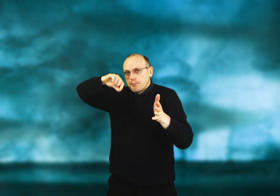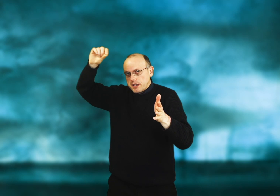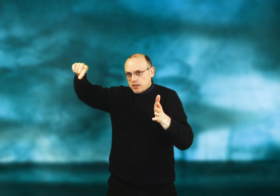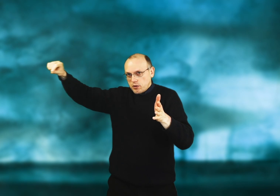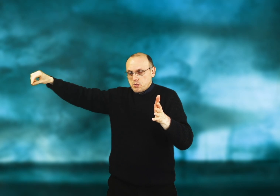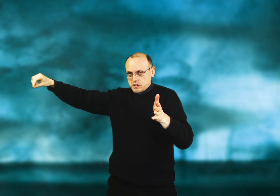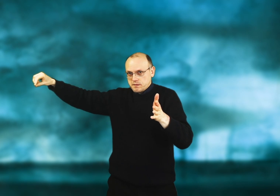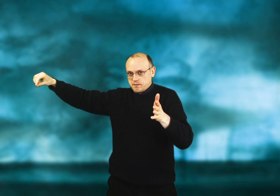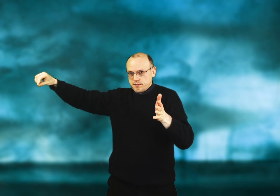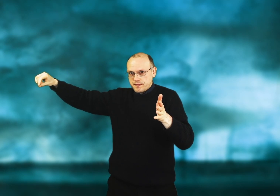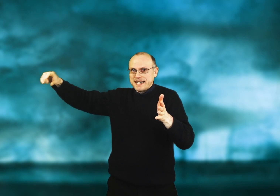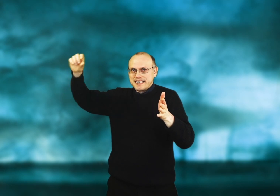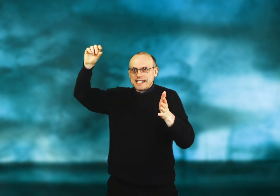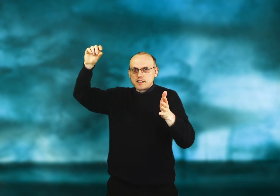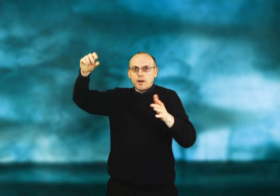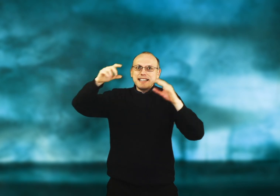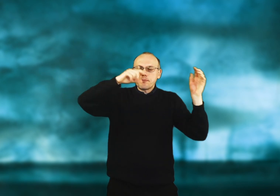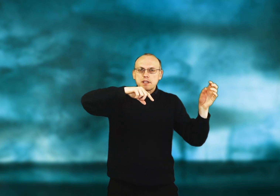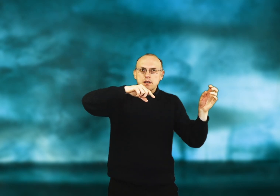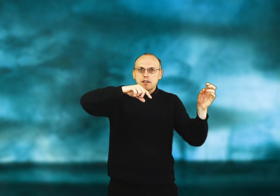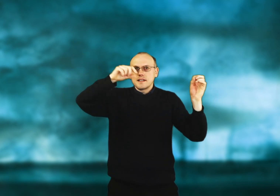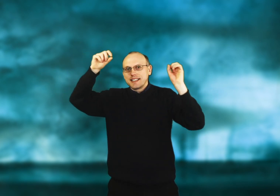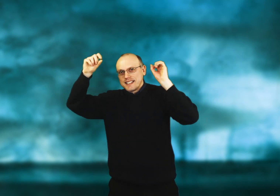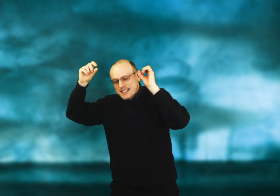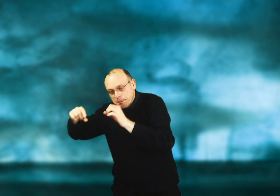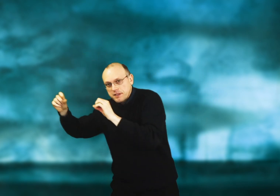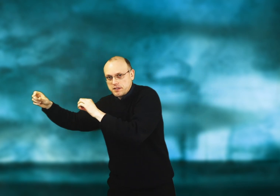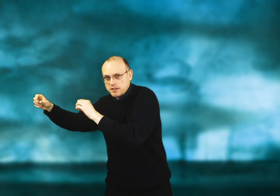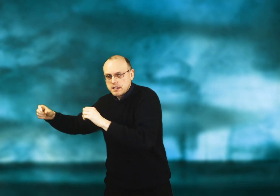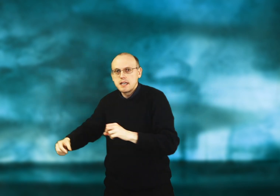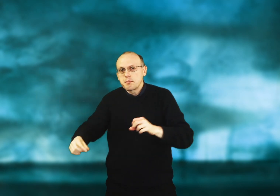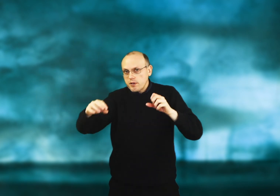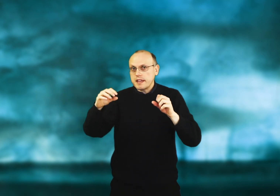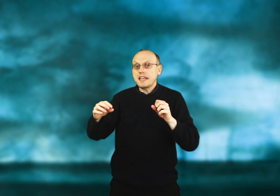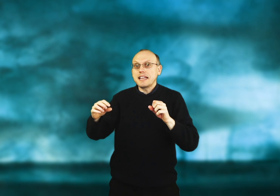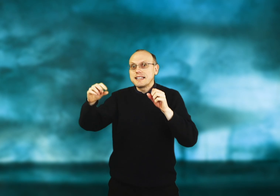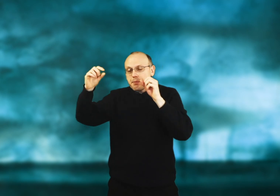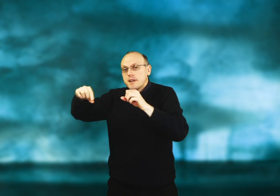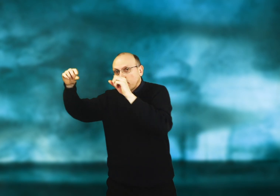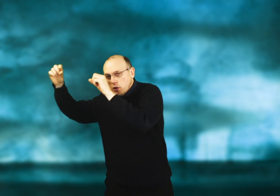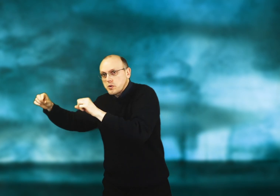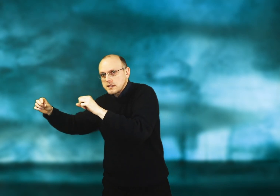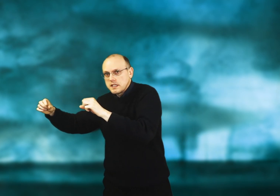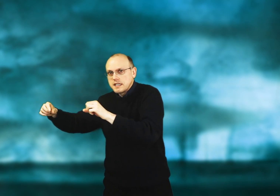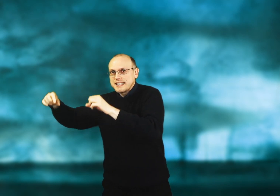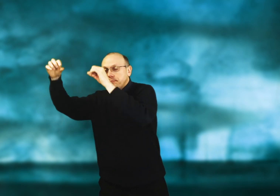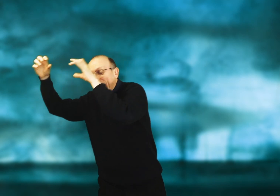dependent clause. So independent, dependent. Because the dependent clause